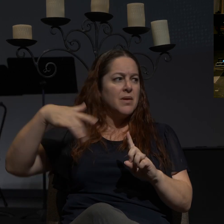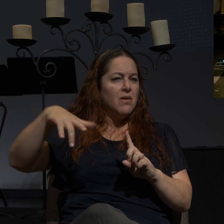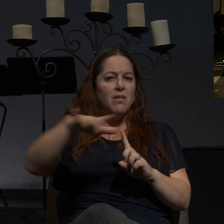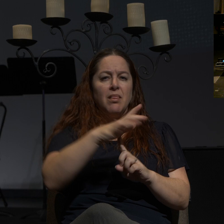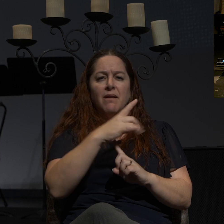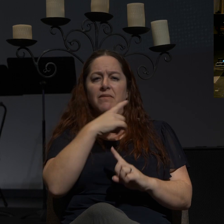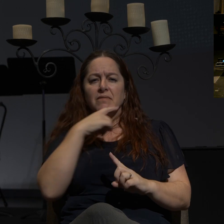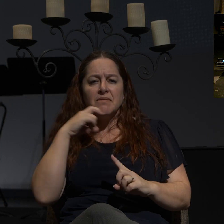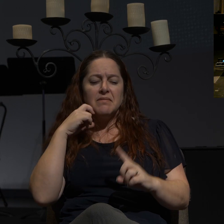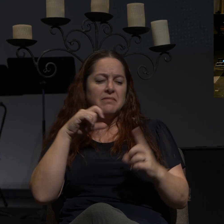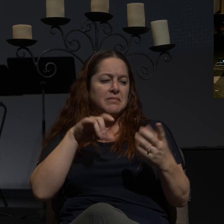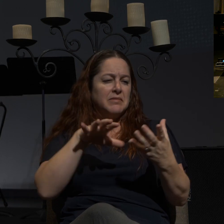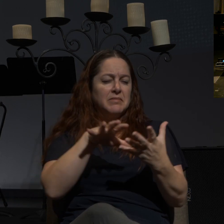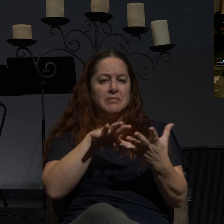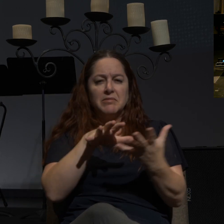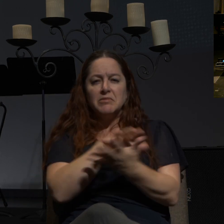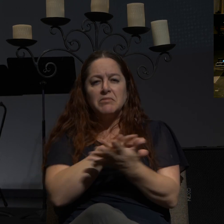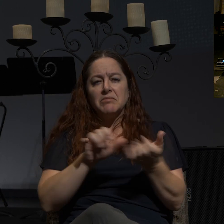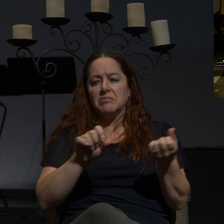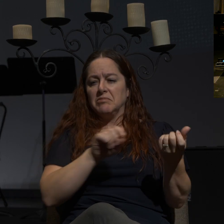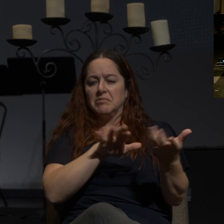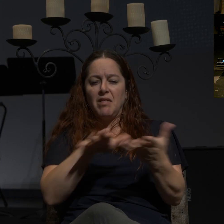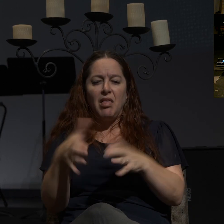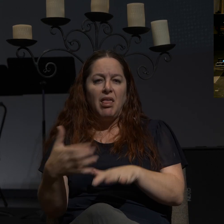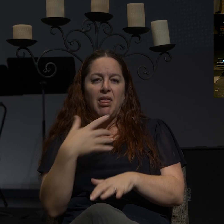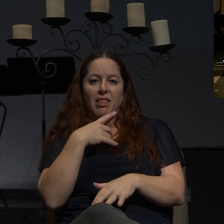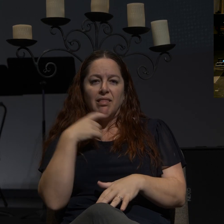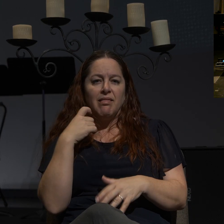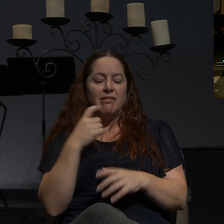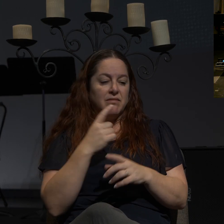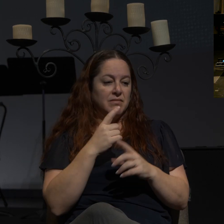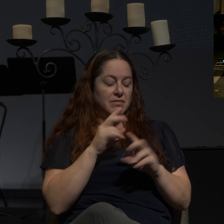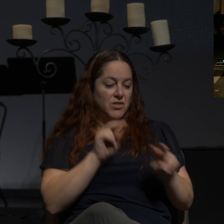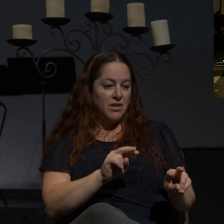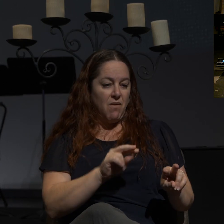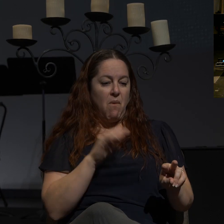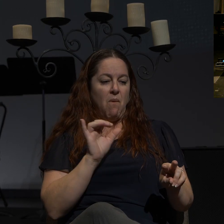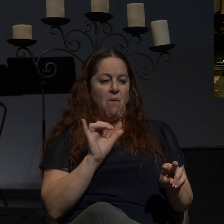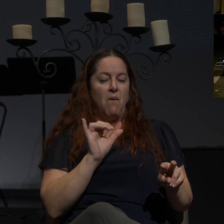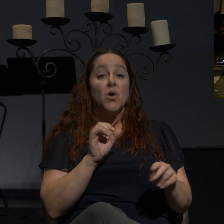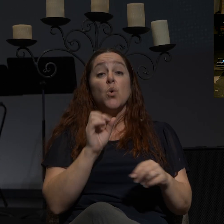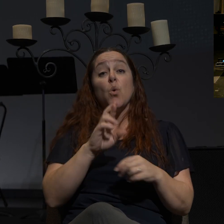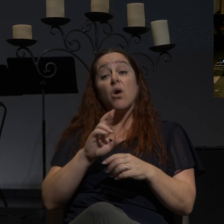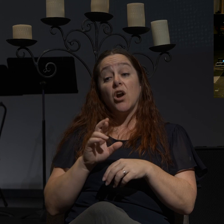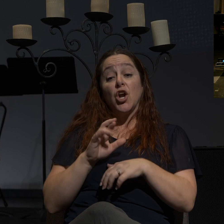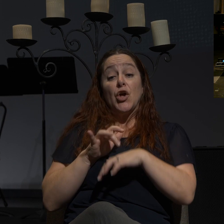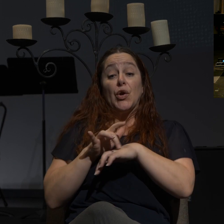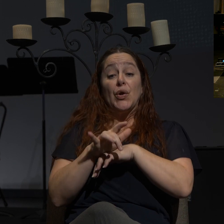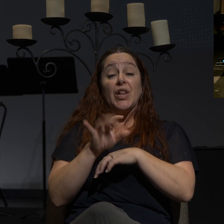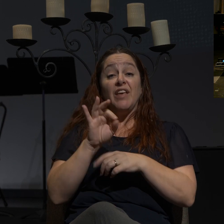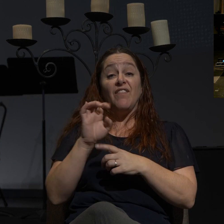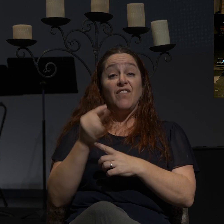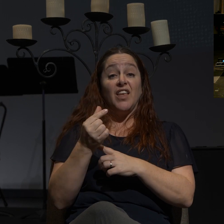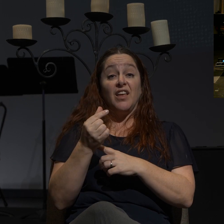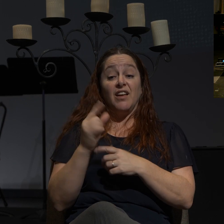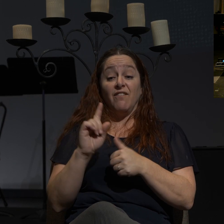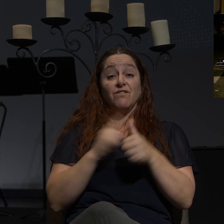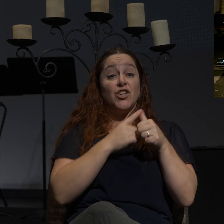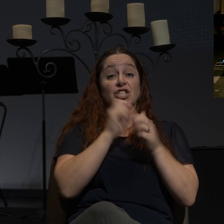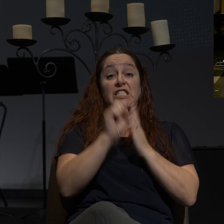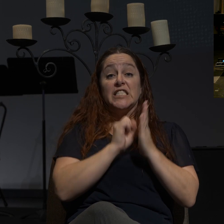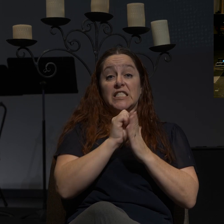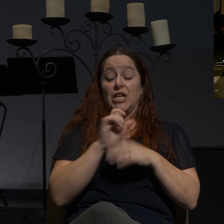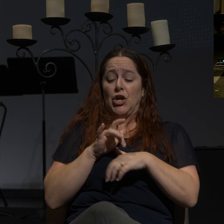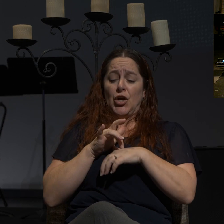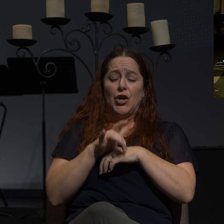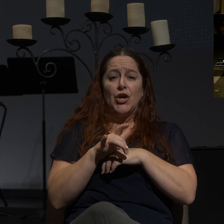and decay and destruction. In that same verse, he says, it's like in Israel, you're like an early fig in its first season. Those